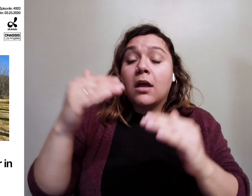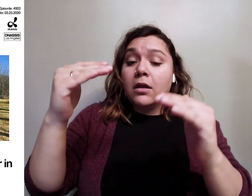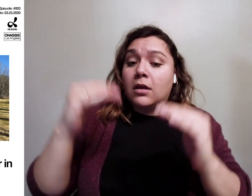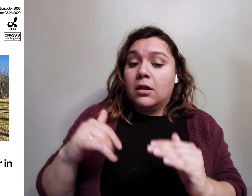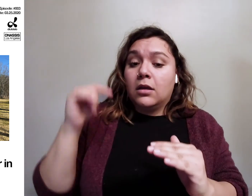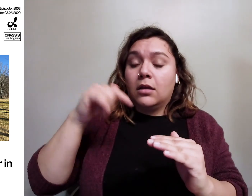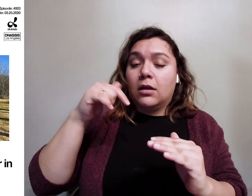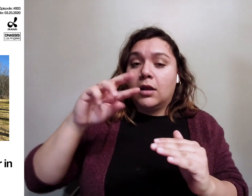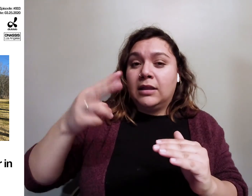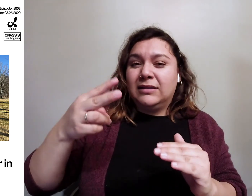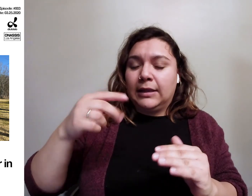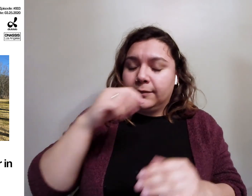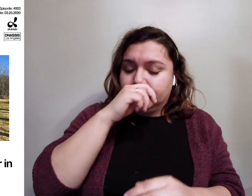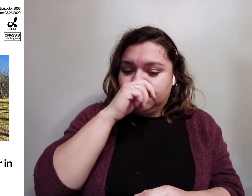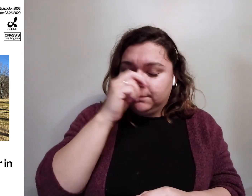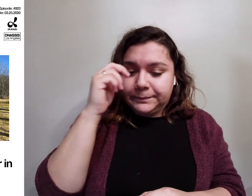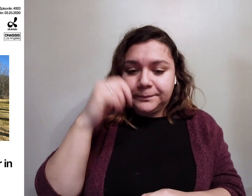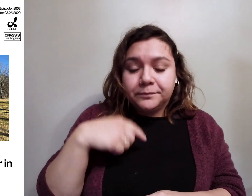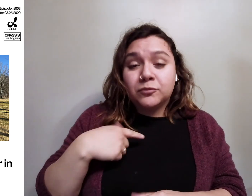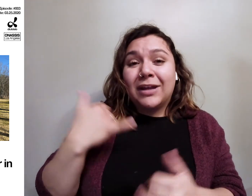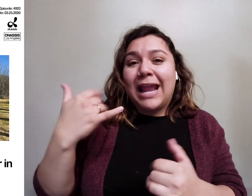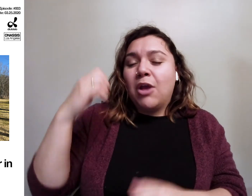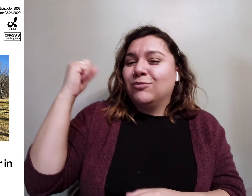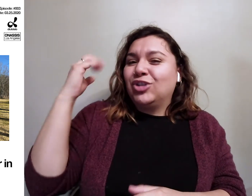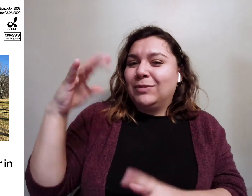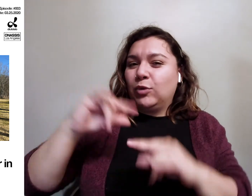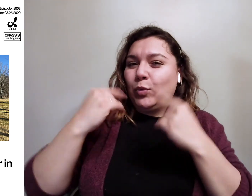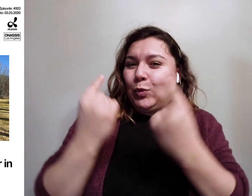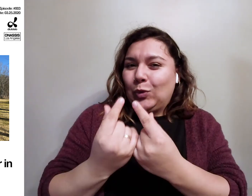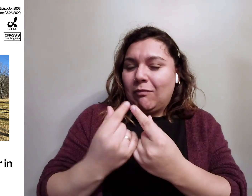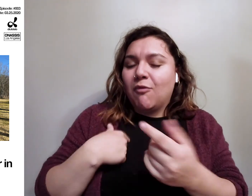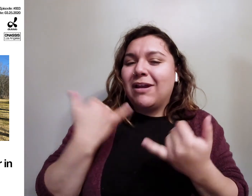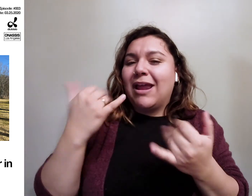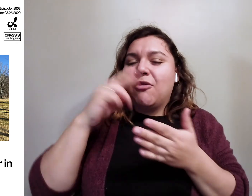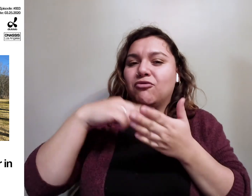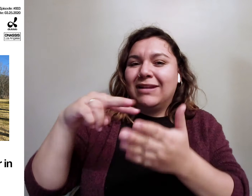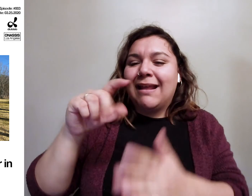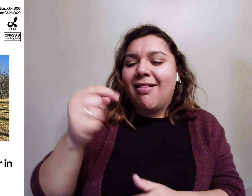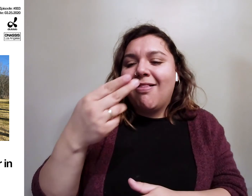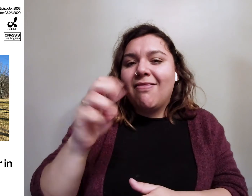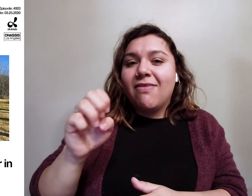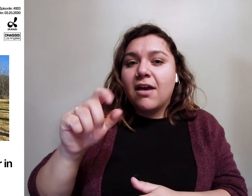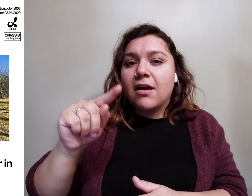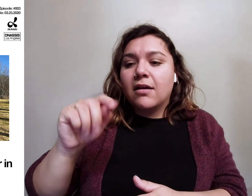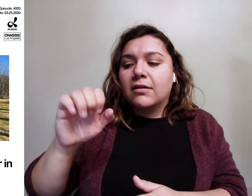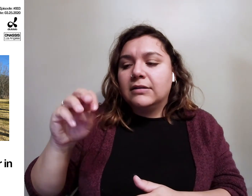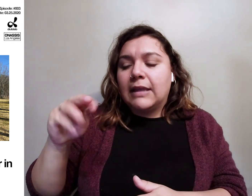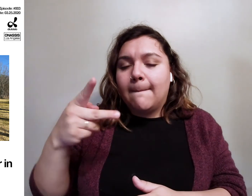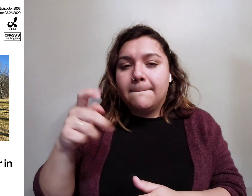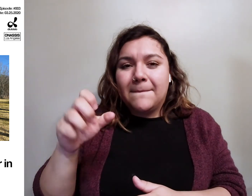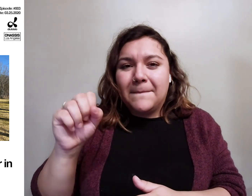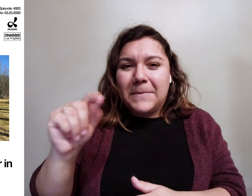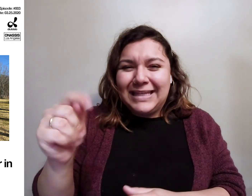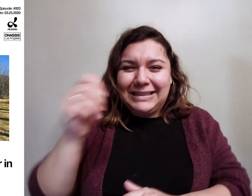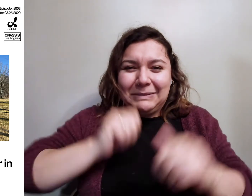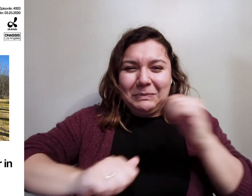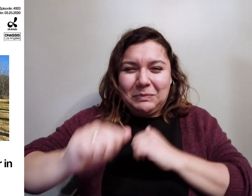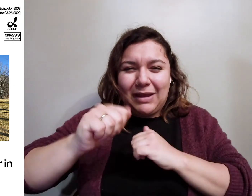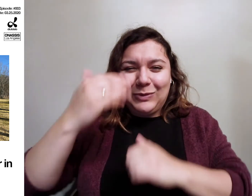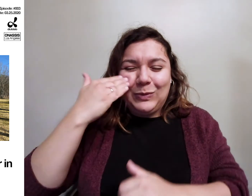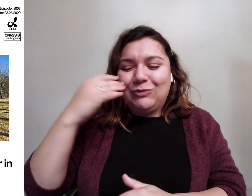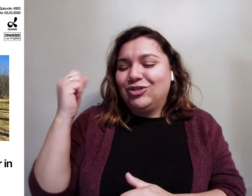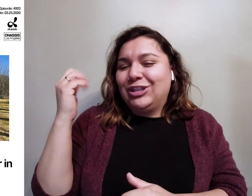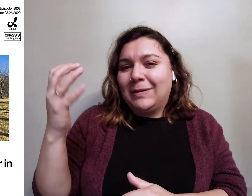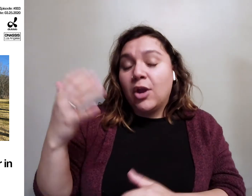Duck's Newburyport, which is a 1,000-page book of one sentence, which I really love. I love all of these. Poems